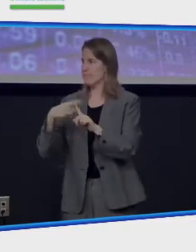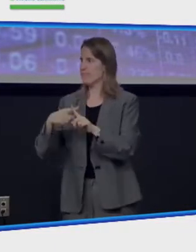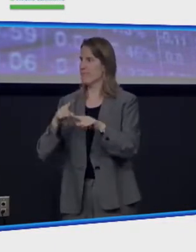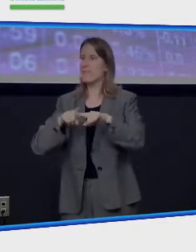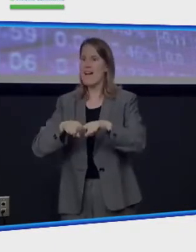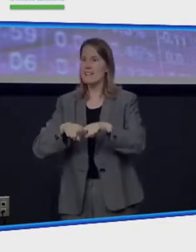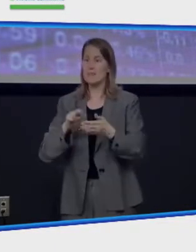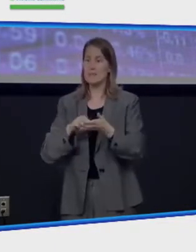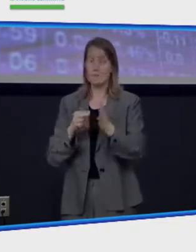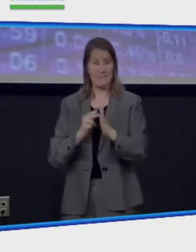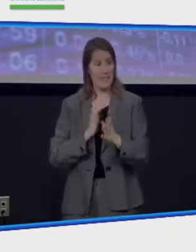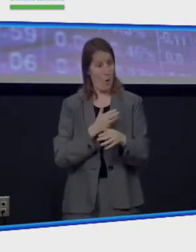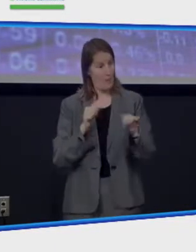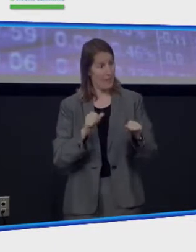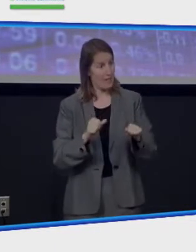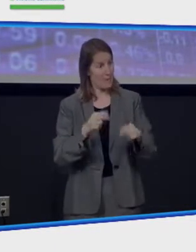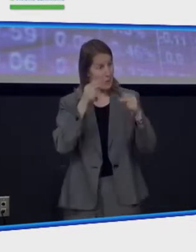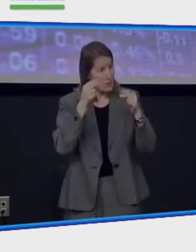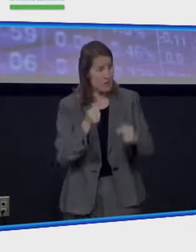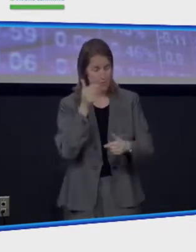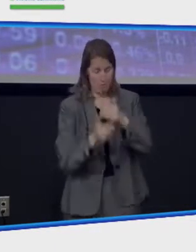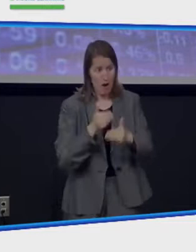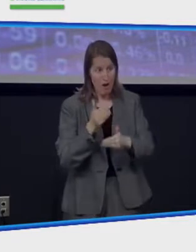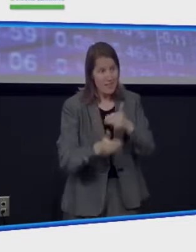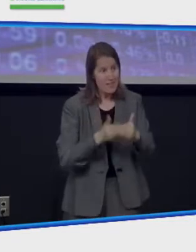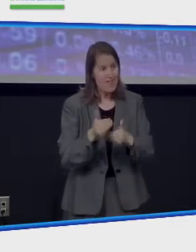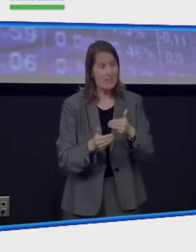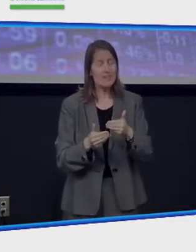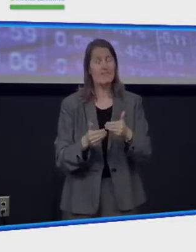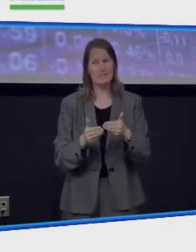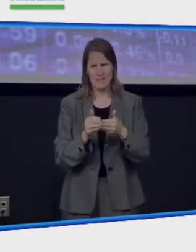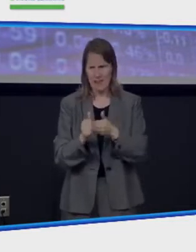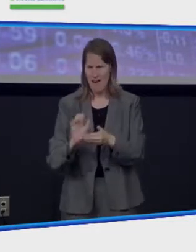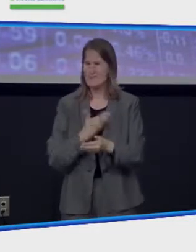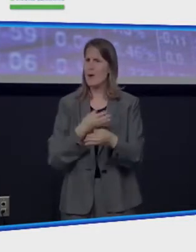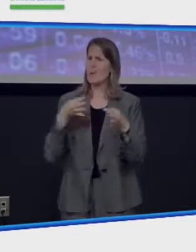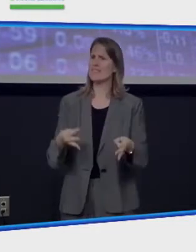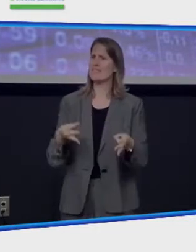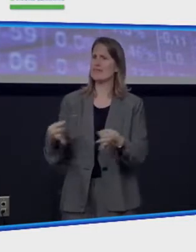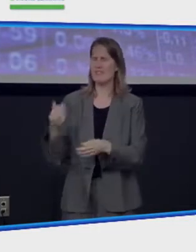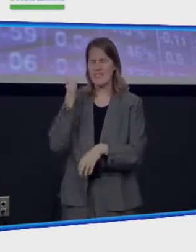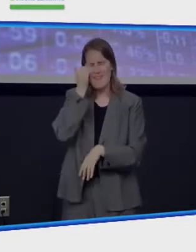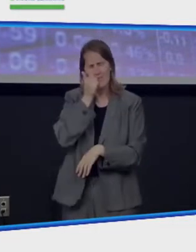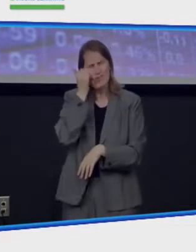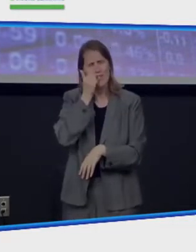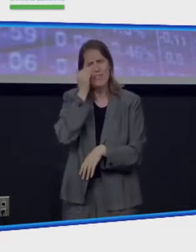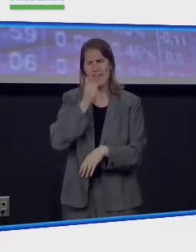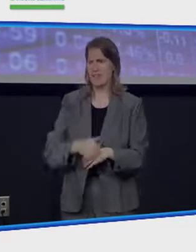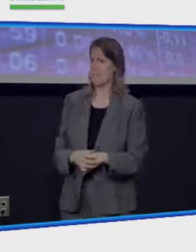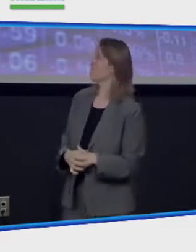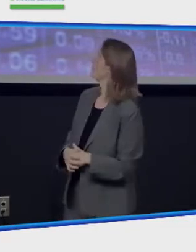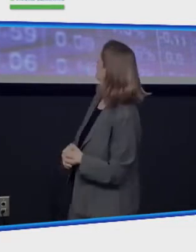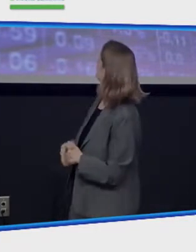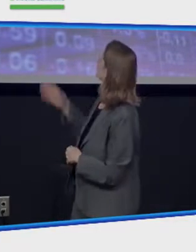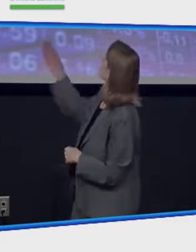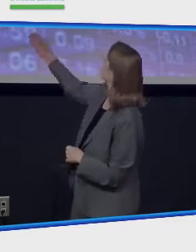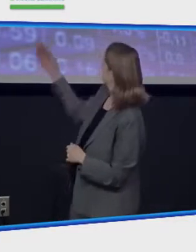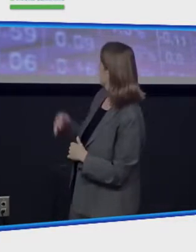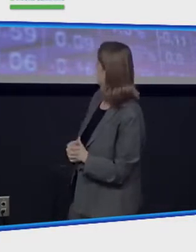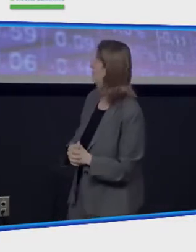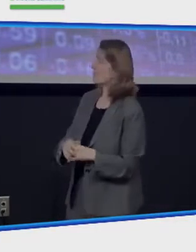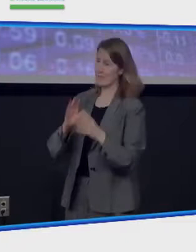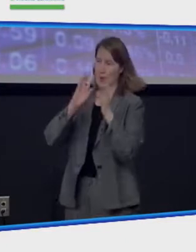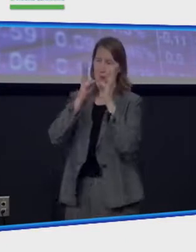quickly, efficiently, and how much they guide our decision making in everyday lives. Here's another example, the weather. We look at that all